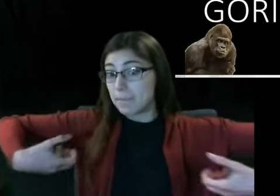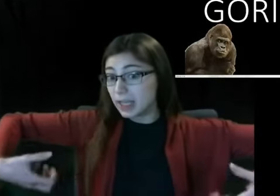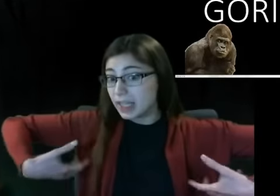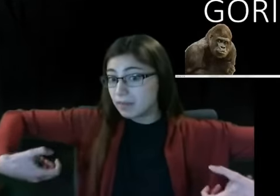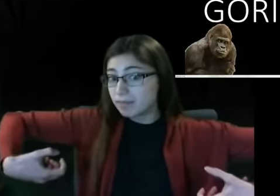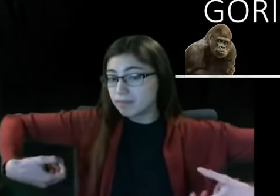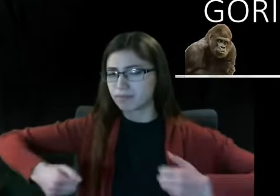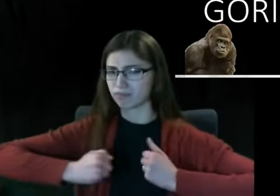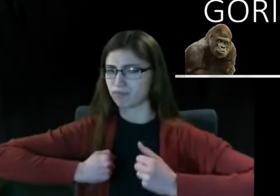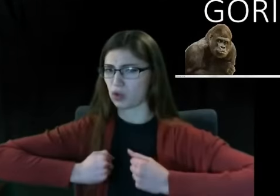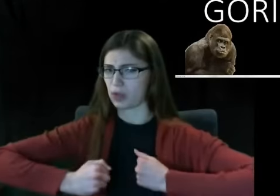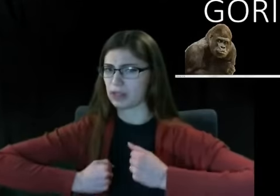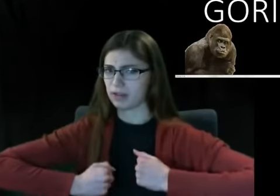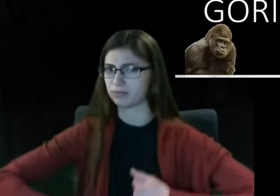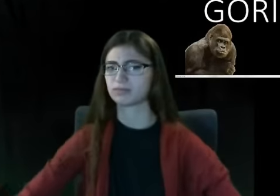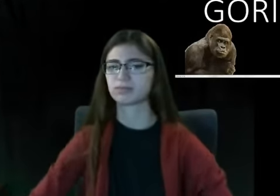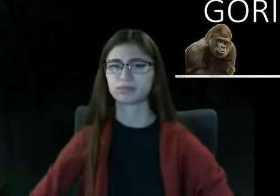Monkey. Gorilla.